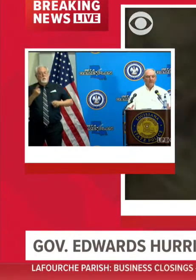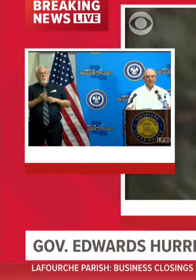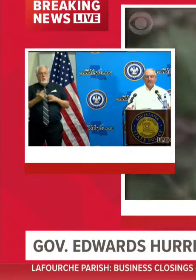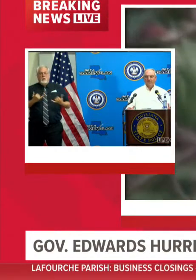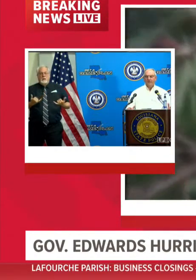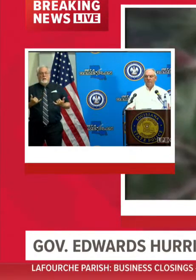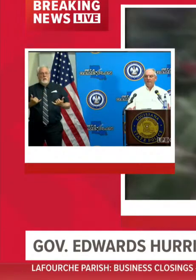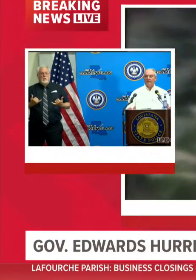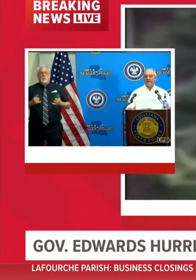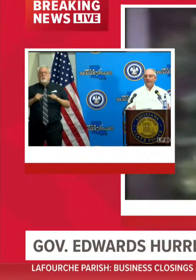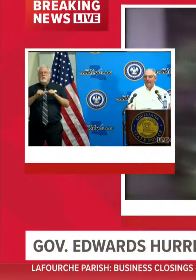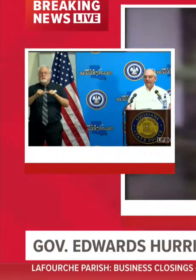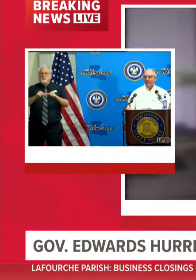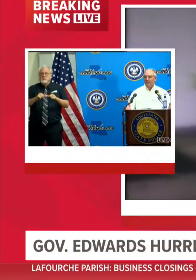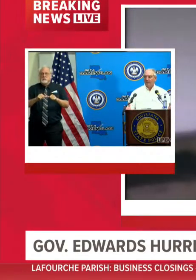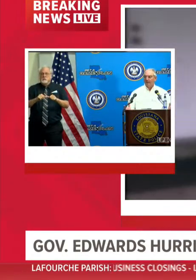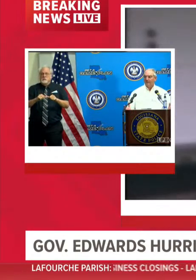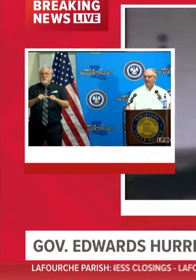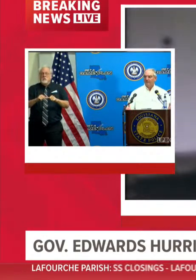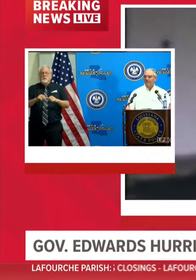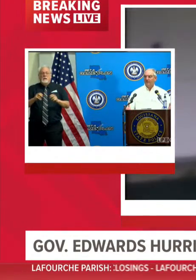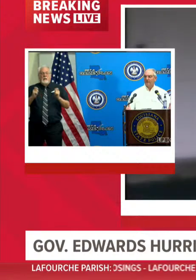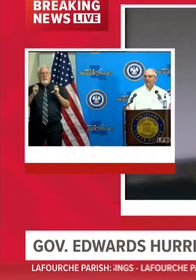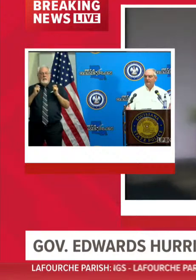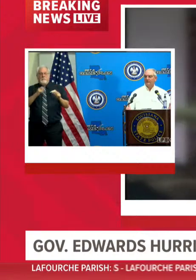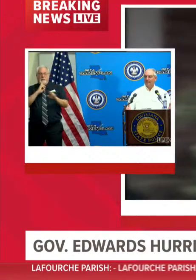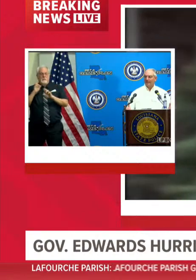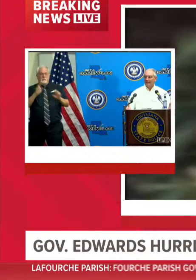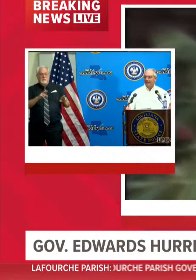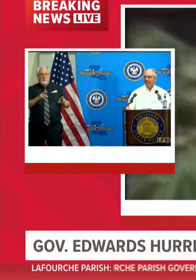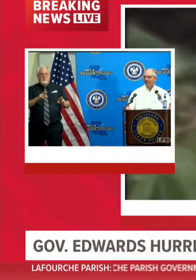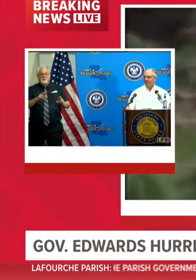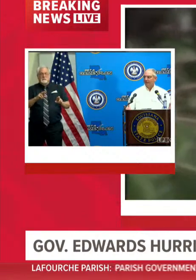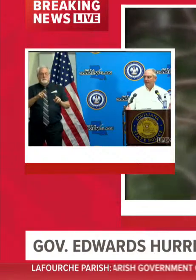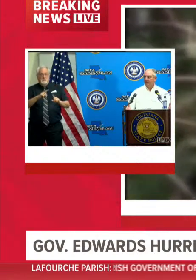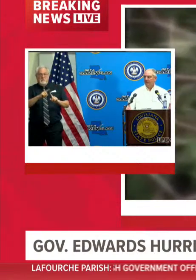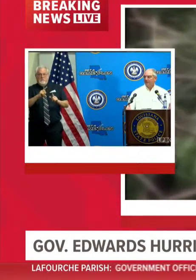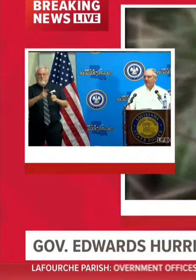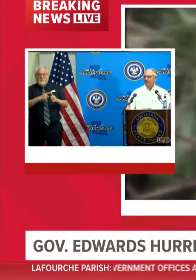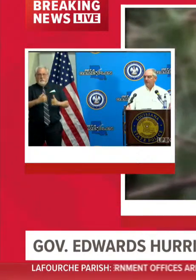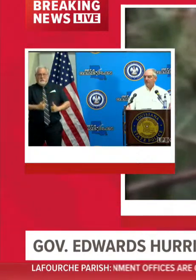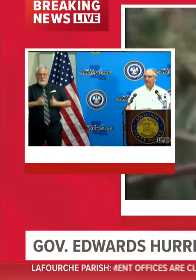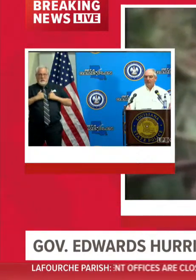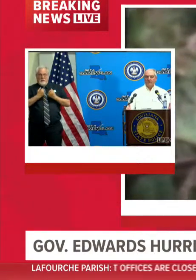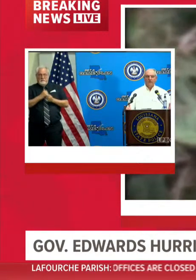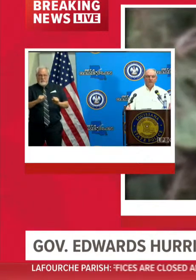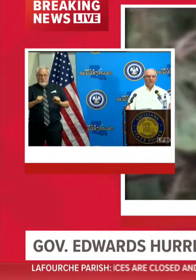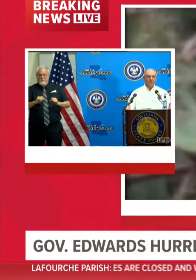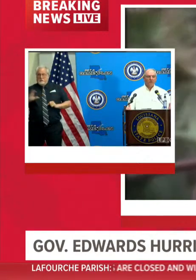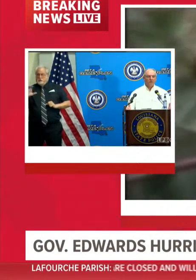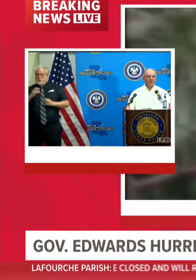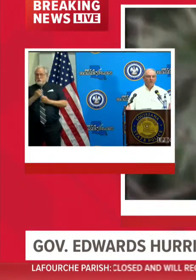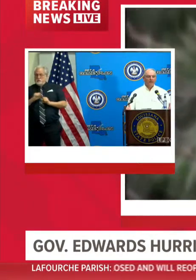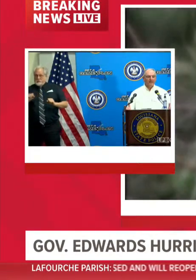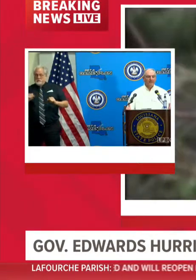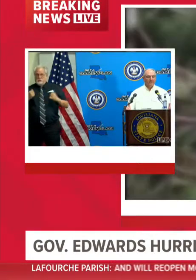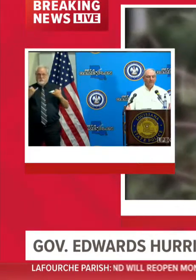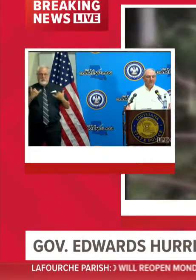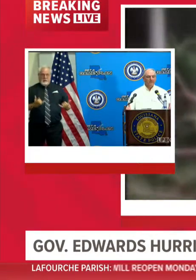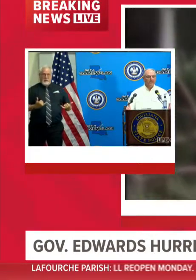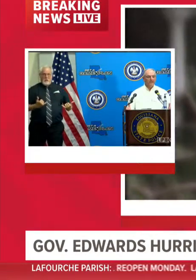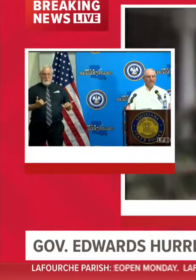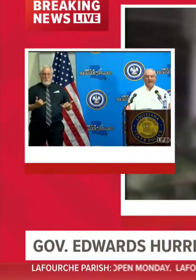now we continue to be in an immediate response mode, which is about life-saving. So search and rescue is ongoing right